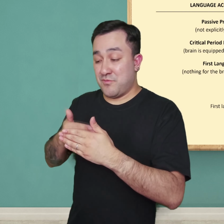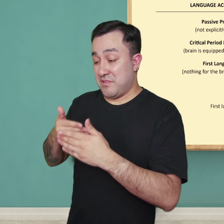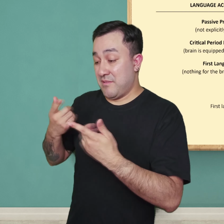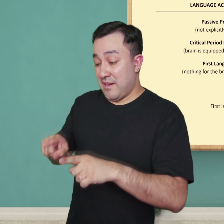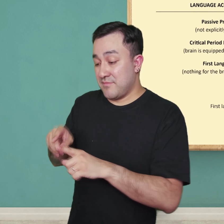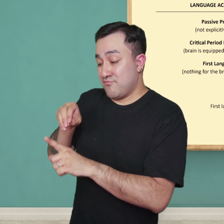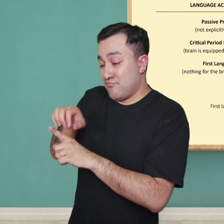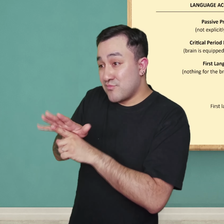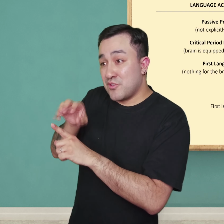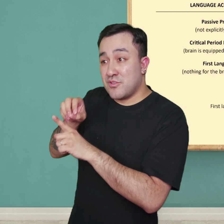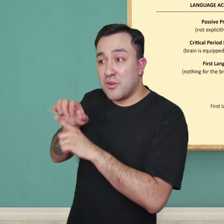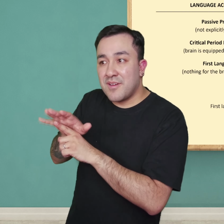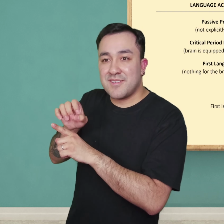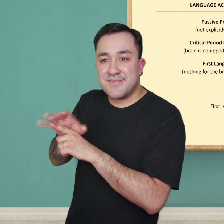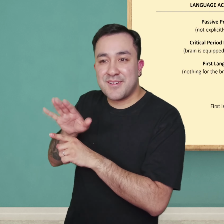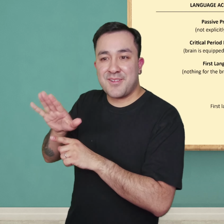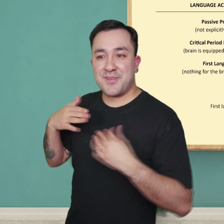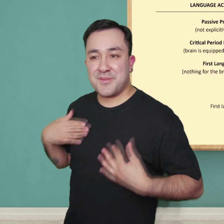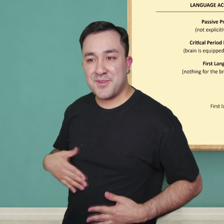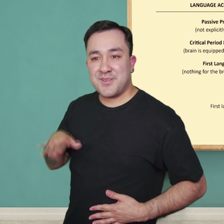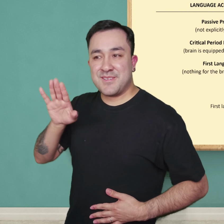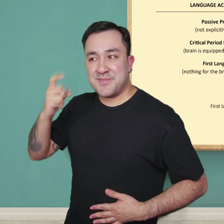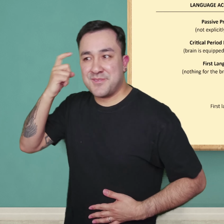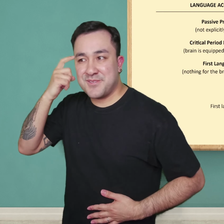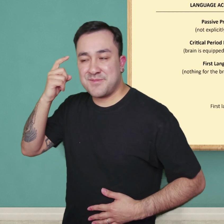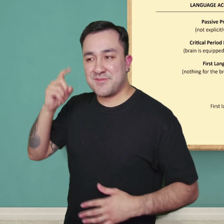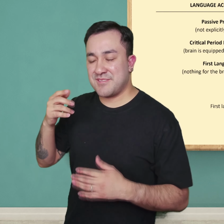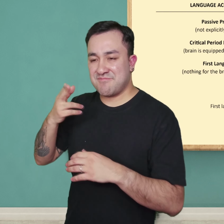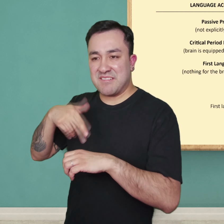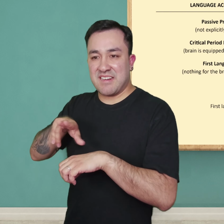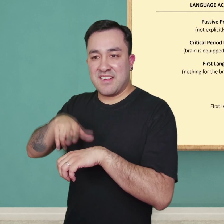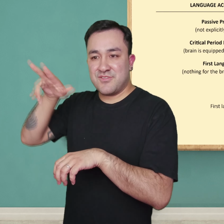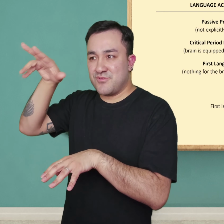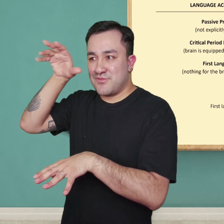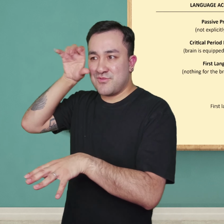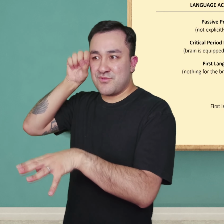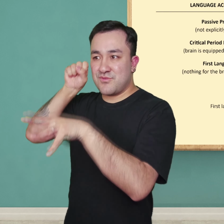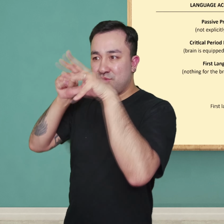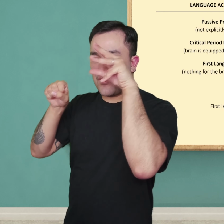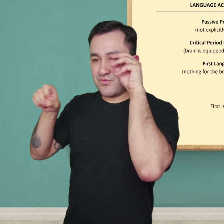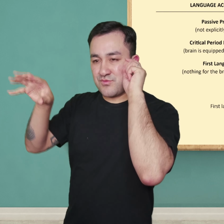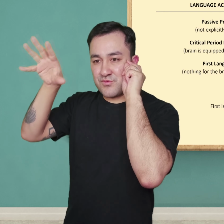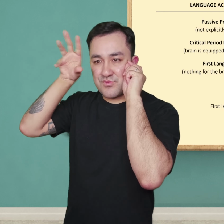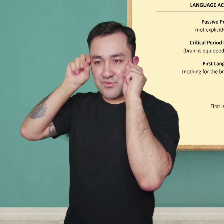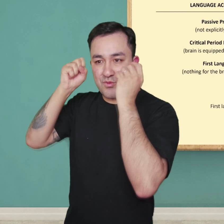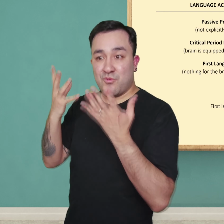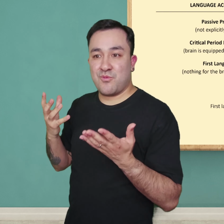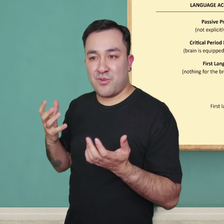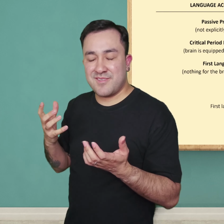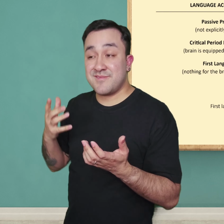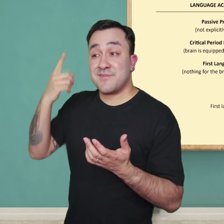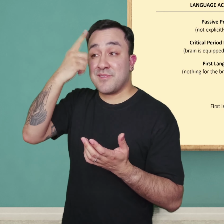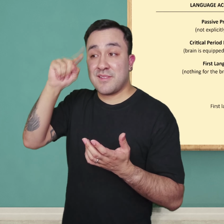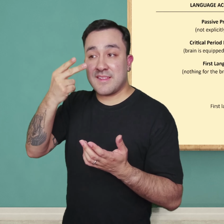is theorized that since infants and toddlers are within this critical period, they are able to absorb language more naturally than those outside